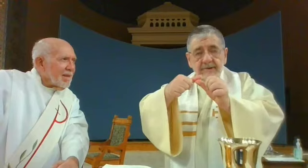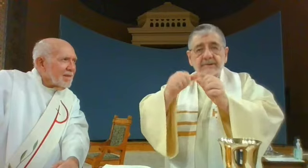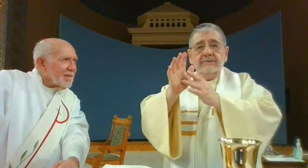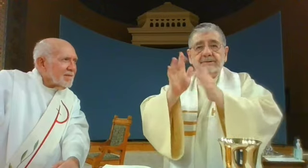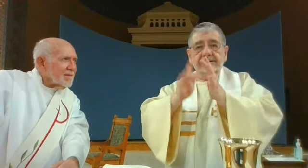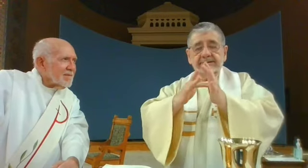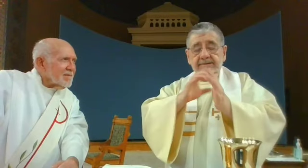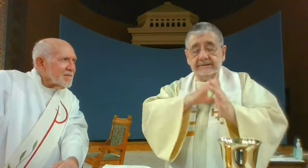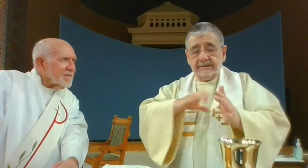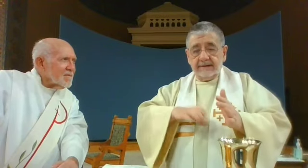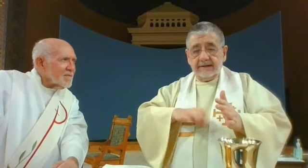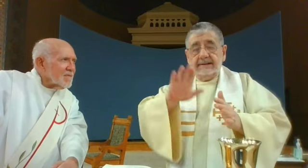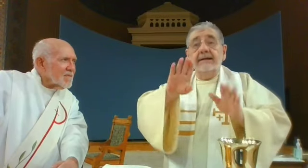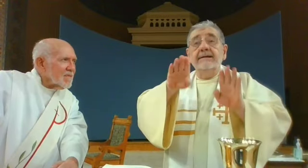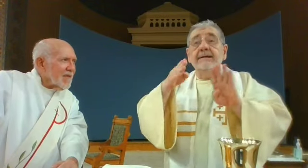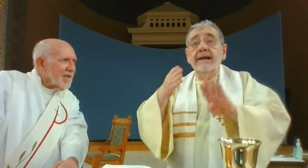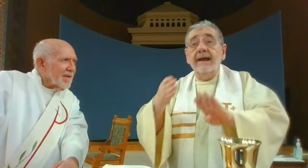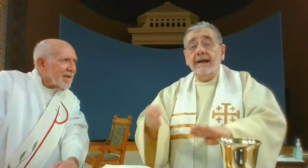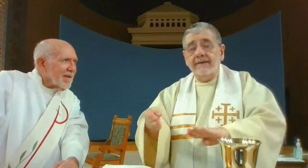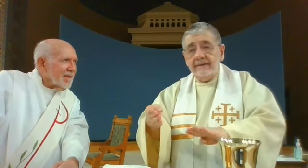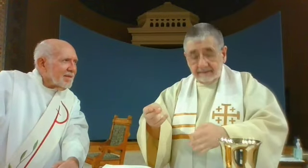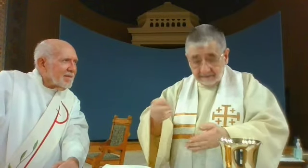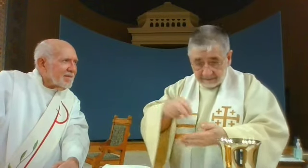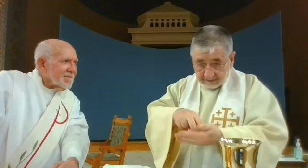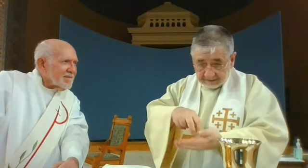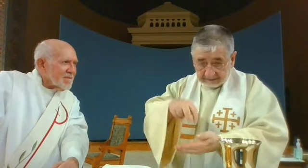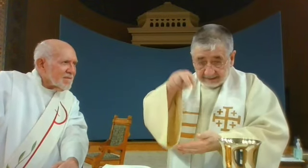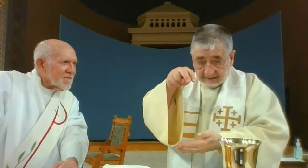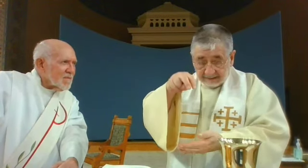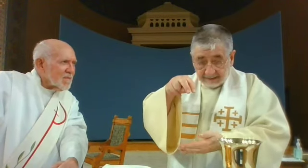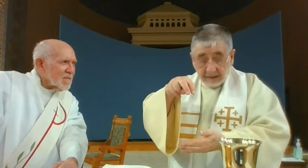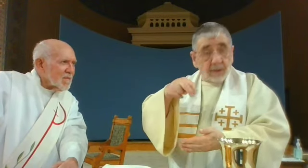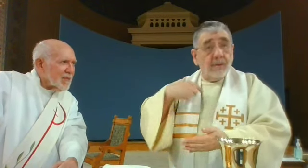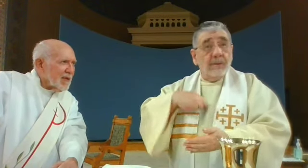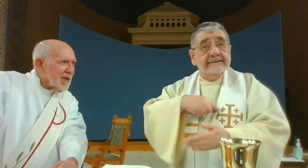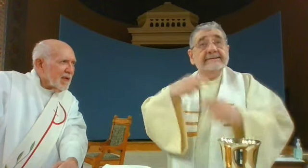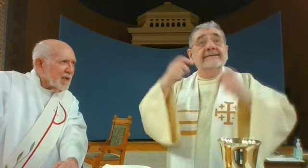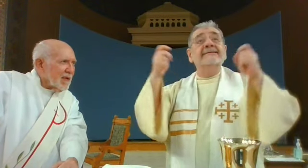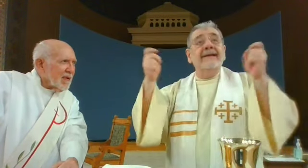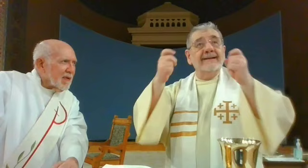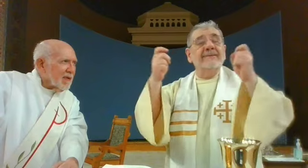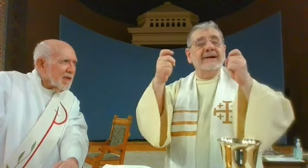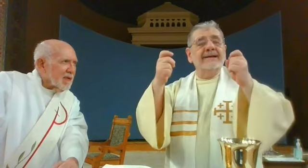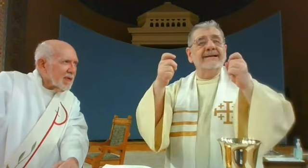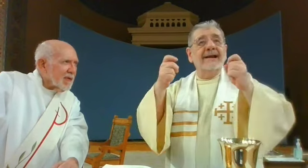Therefore, as we celebrate the memorial of his death and resurrection, we offer you, Lord,